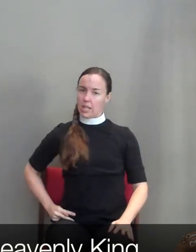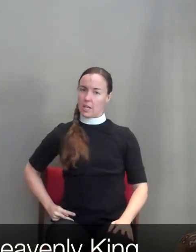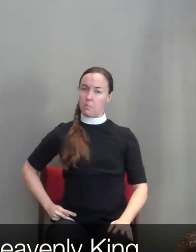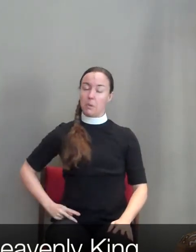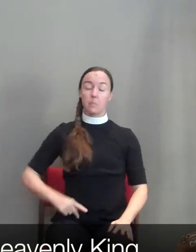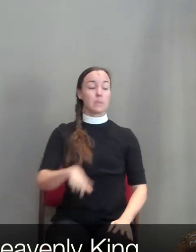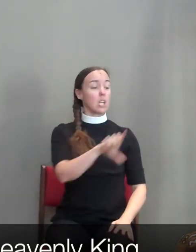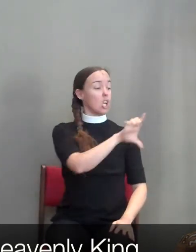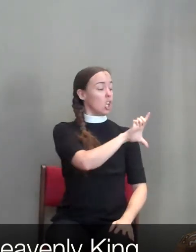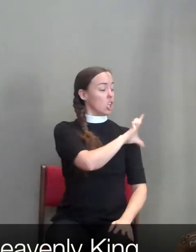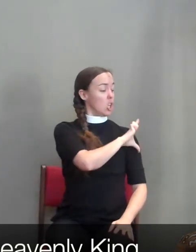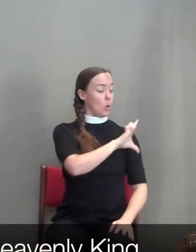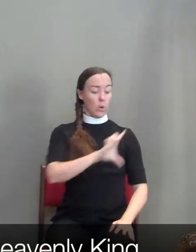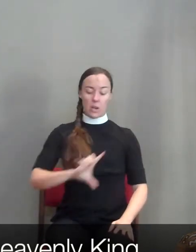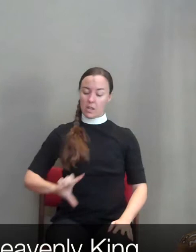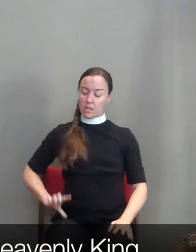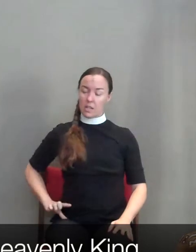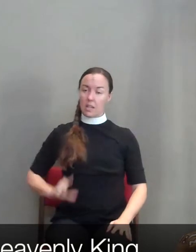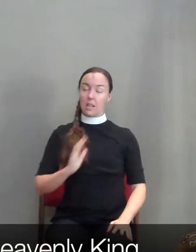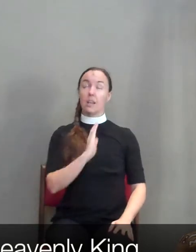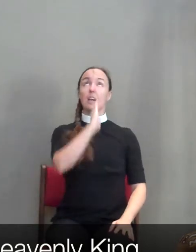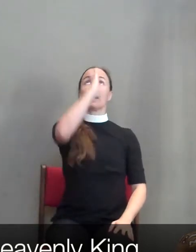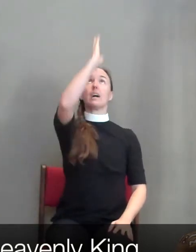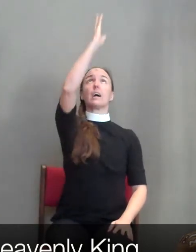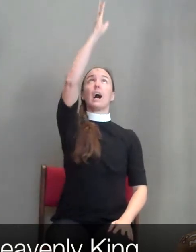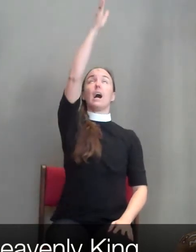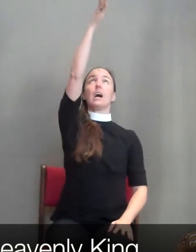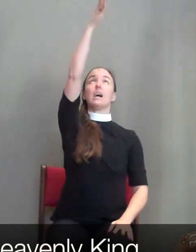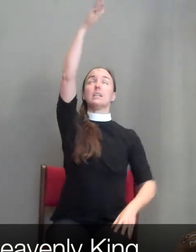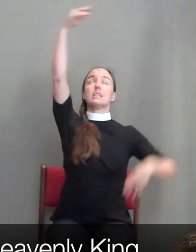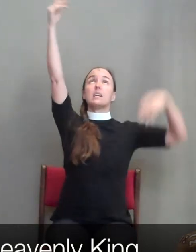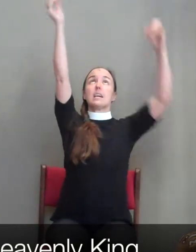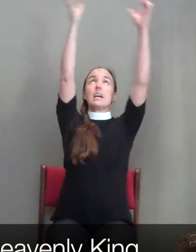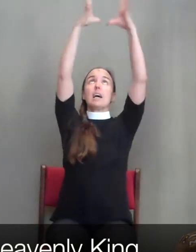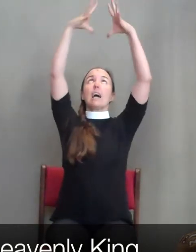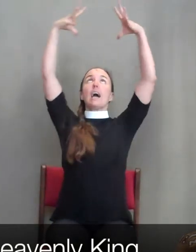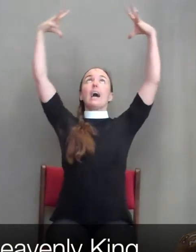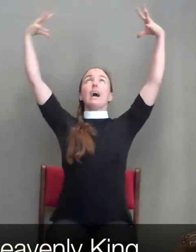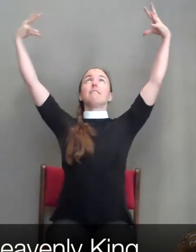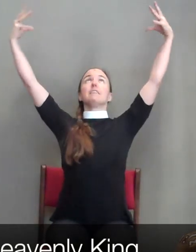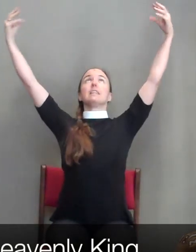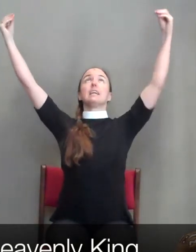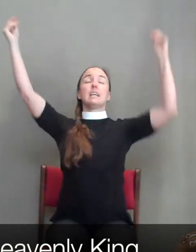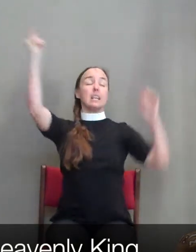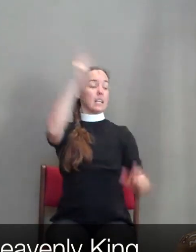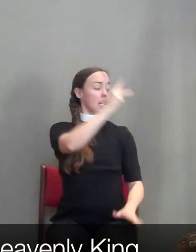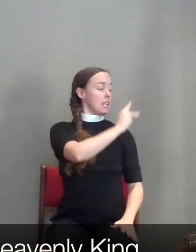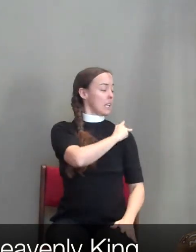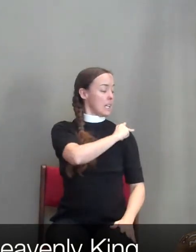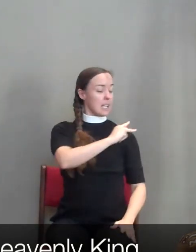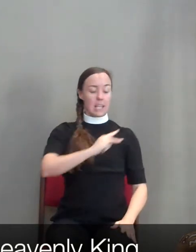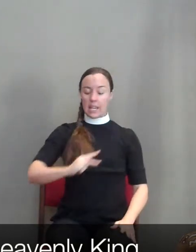hip. Lord. God, Heavenly